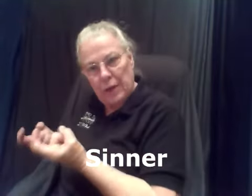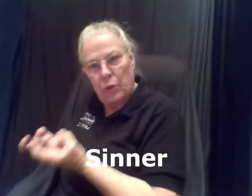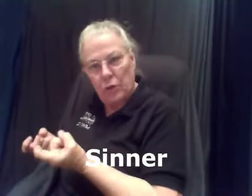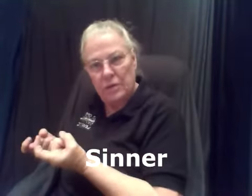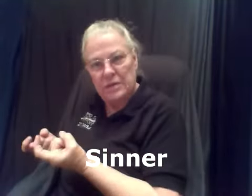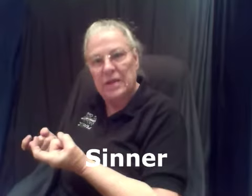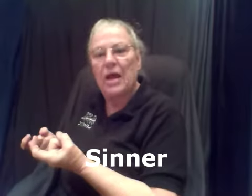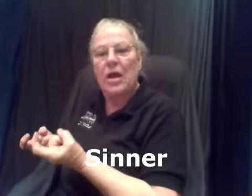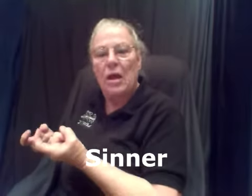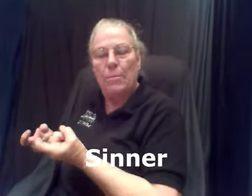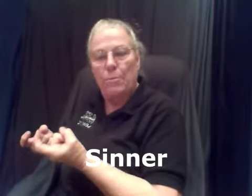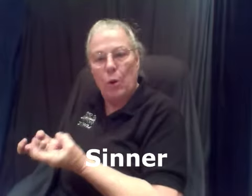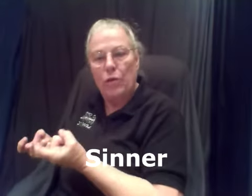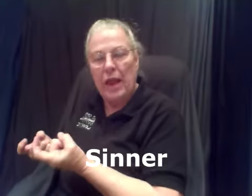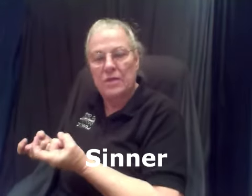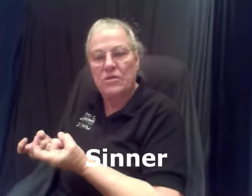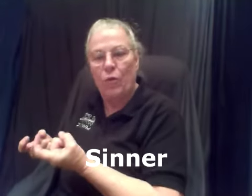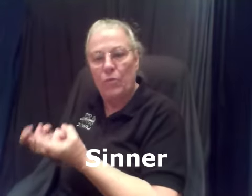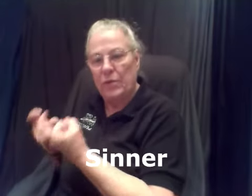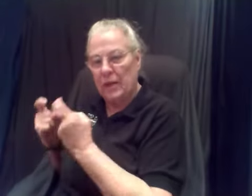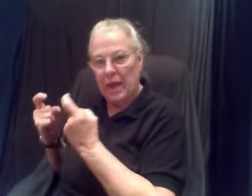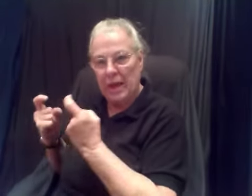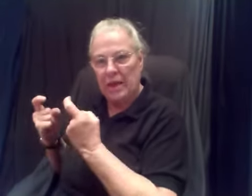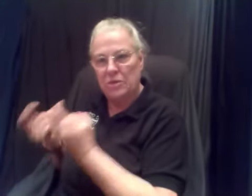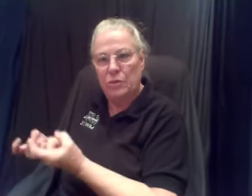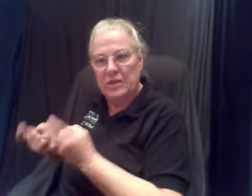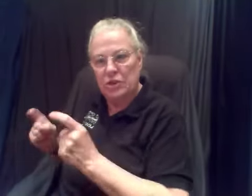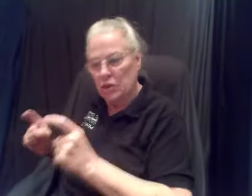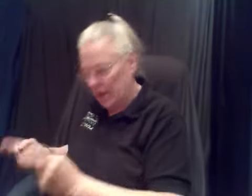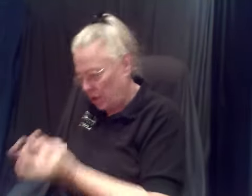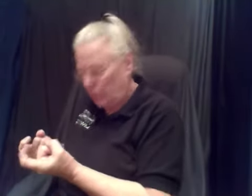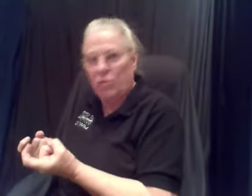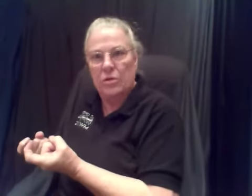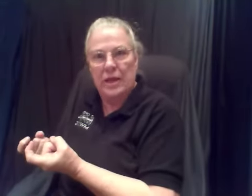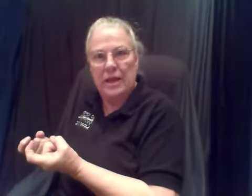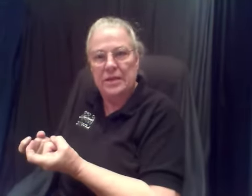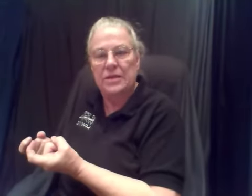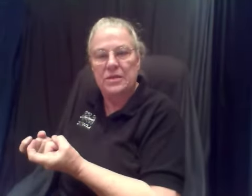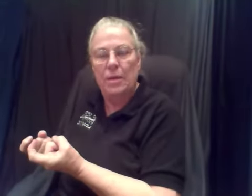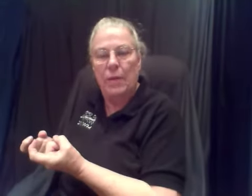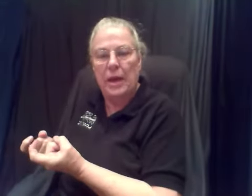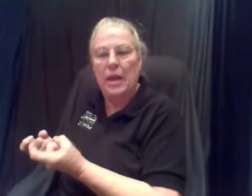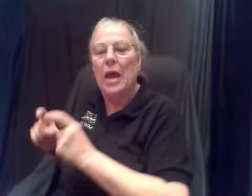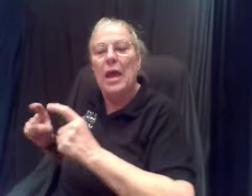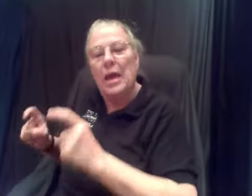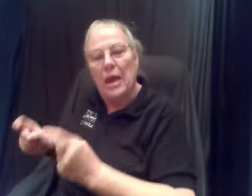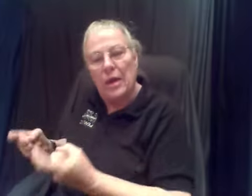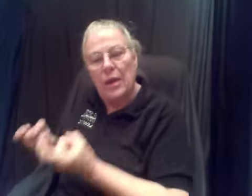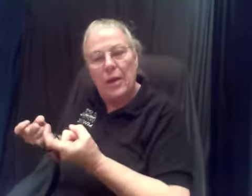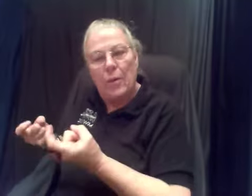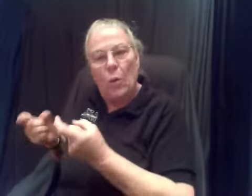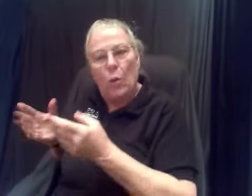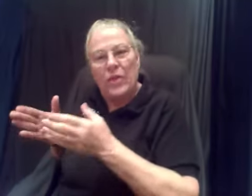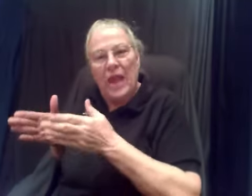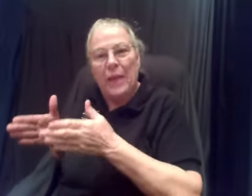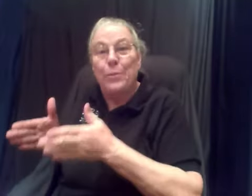can see that. Both hands form in that X position like a hook that gets into somebody with a